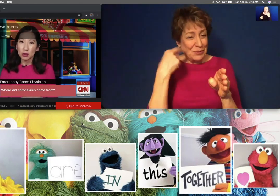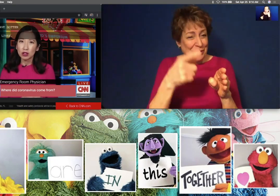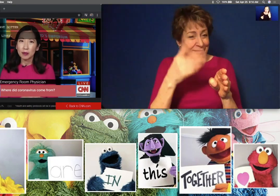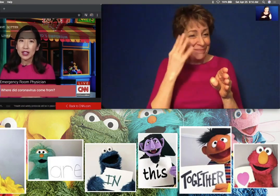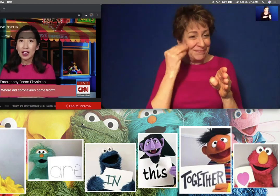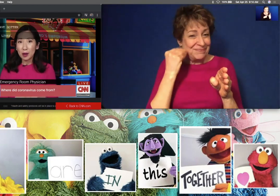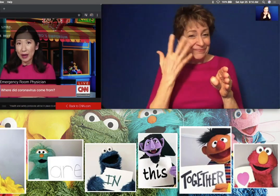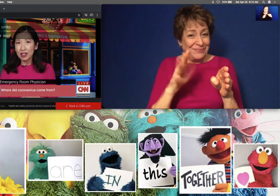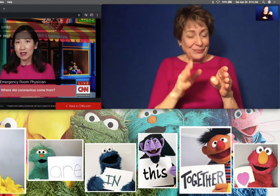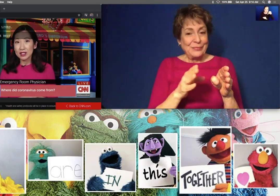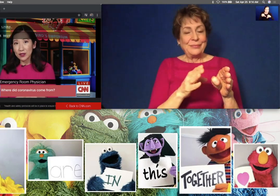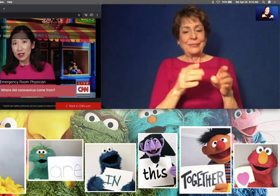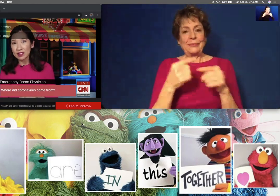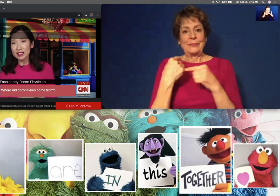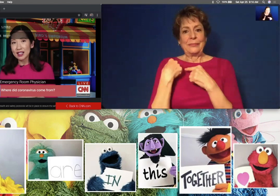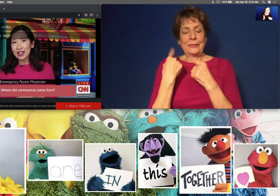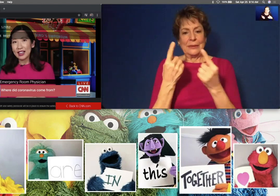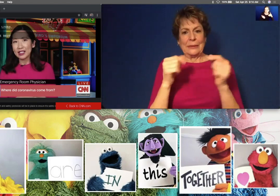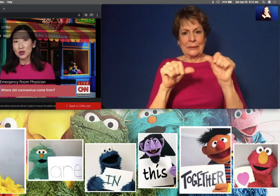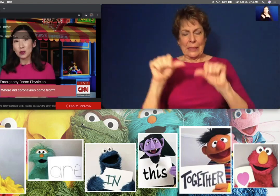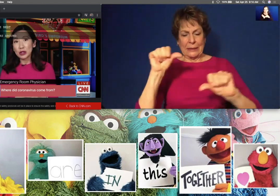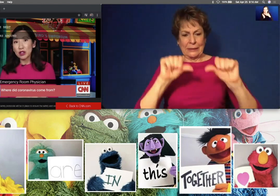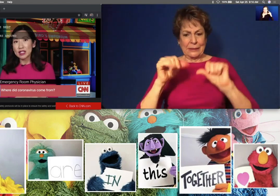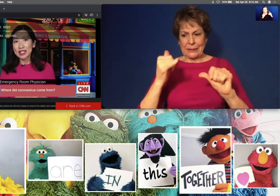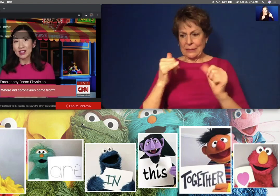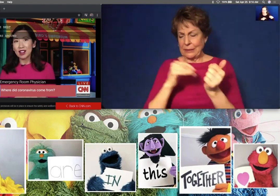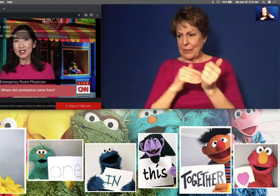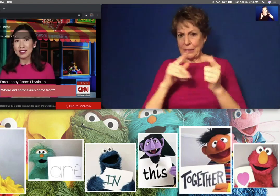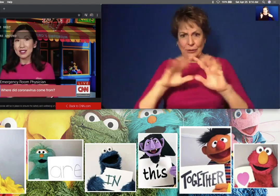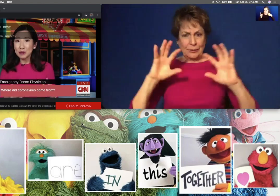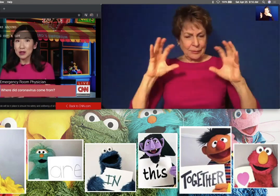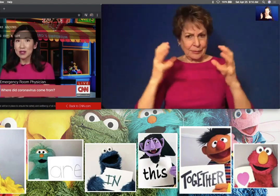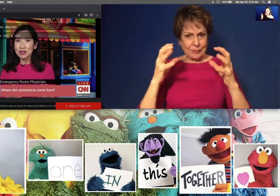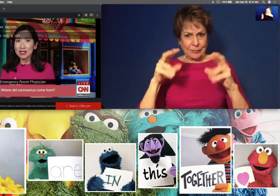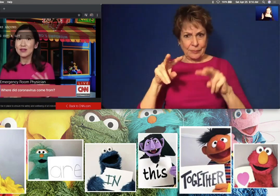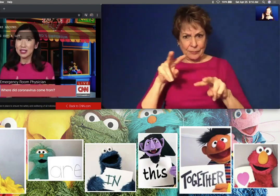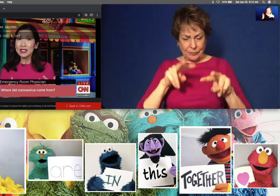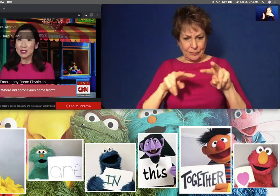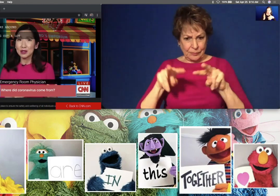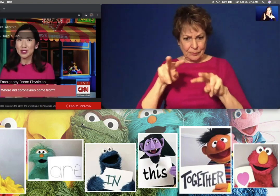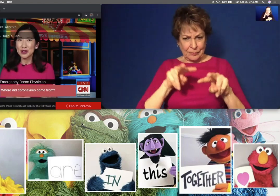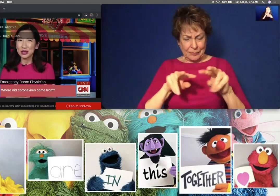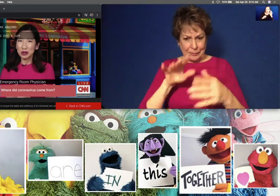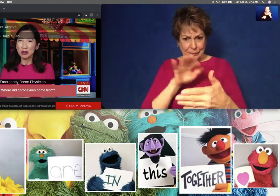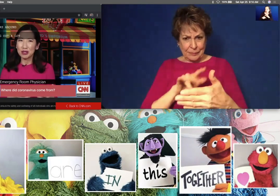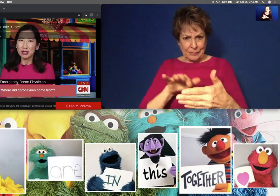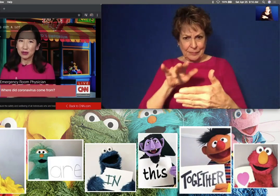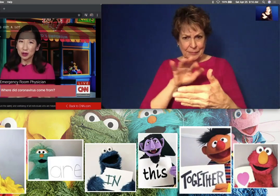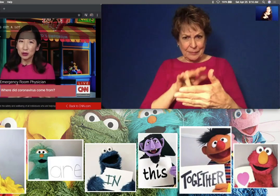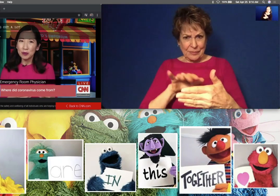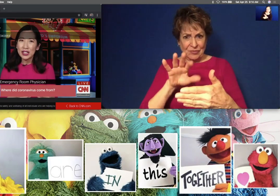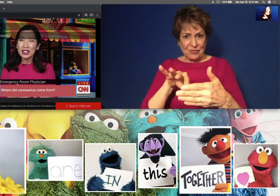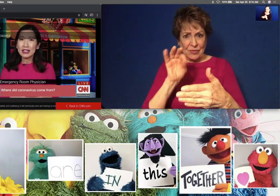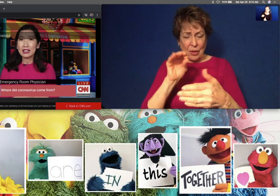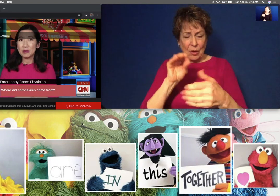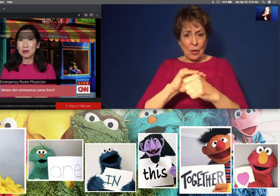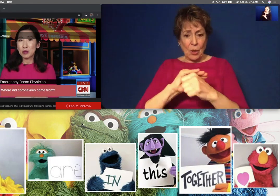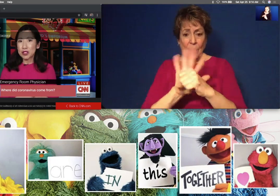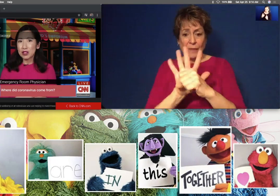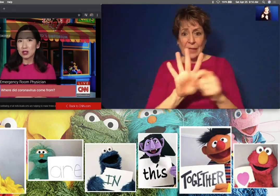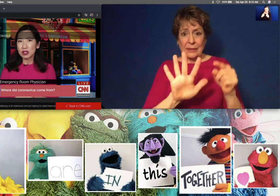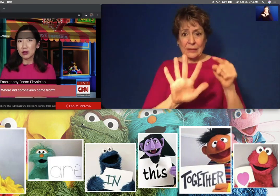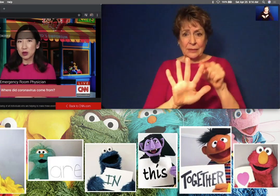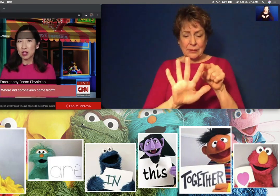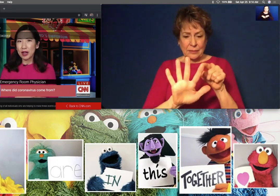and doctors, the best scientists and doctors around the world, are finding out a lot more about this virus. And what we know is that it causes